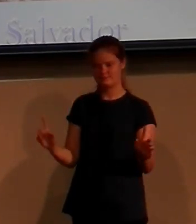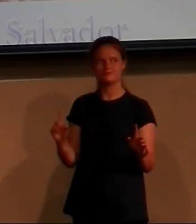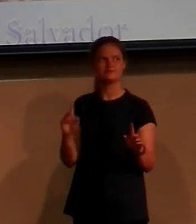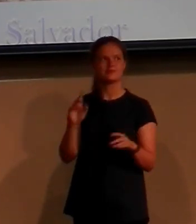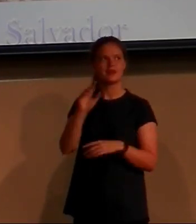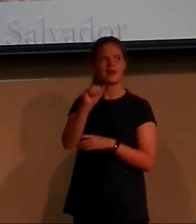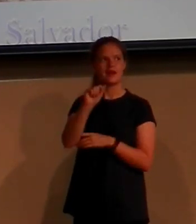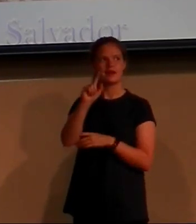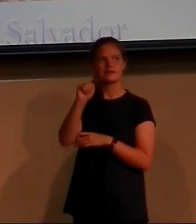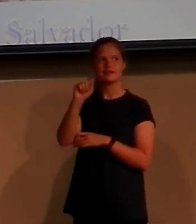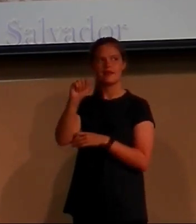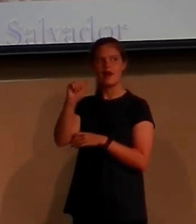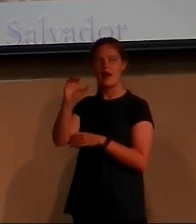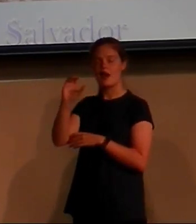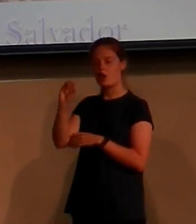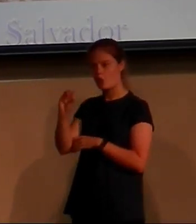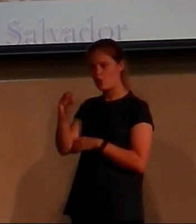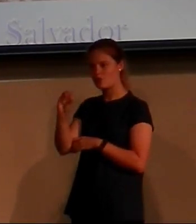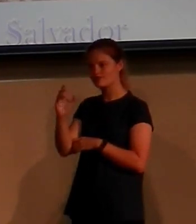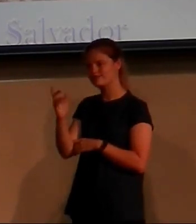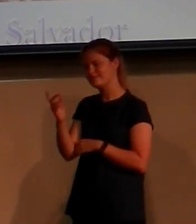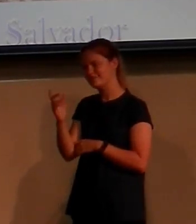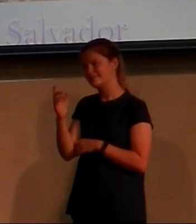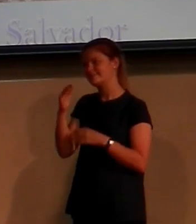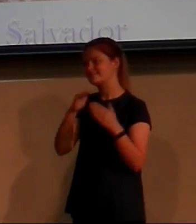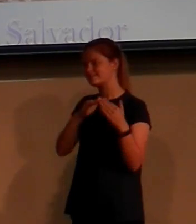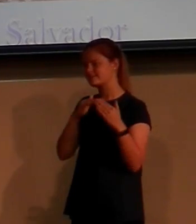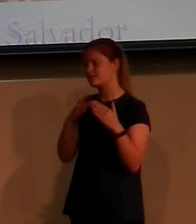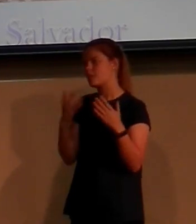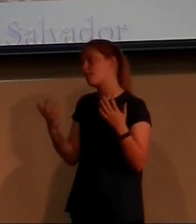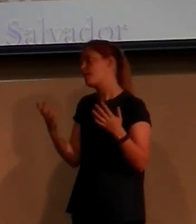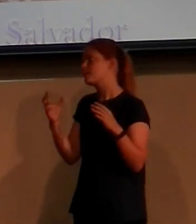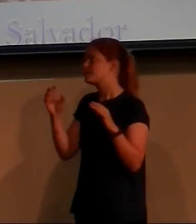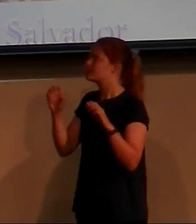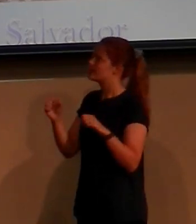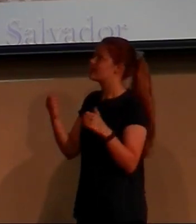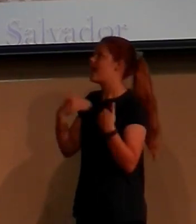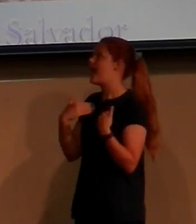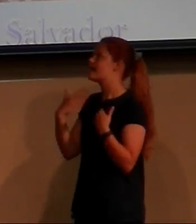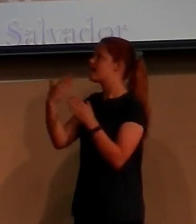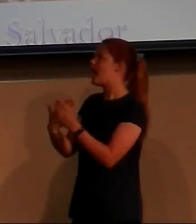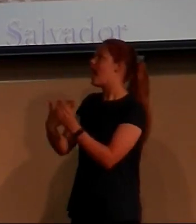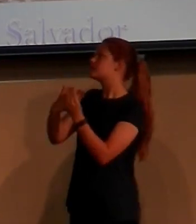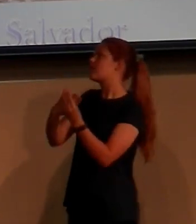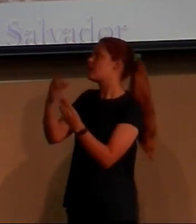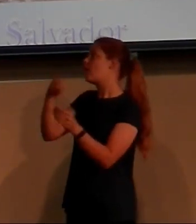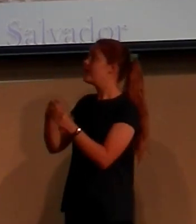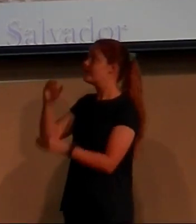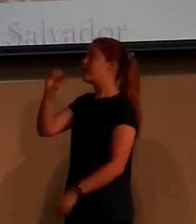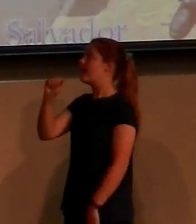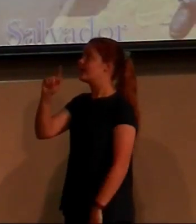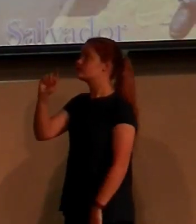Ataco is a city. I bet you can have a taco in Ataco.